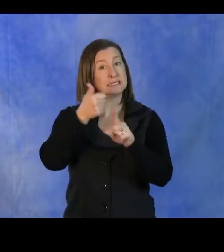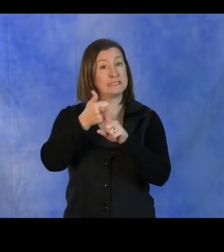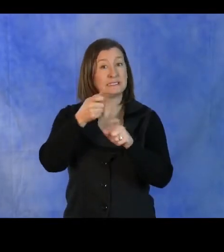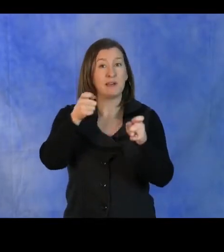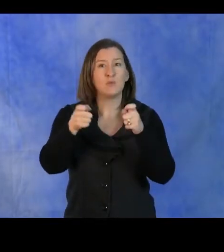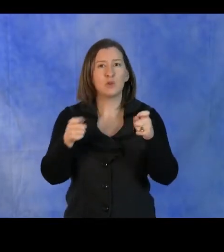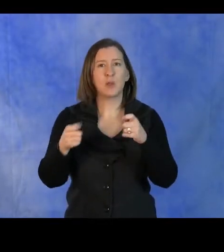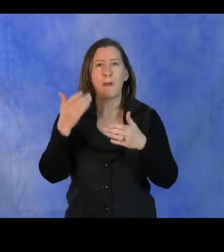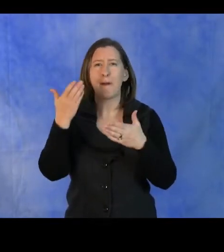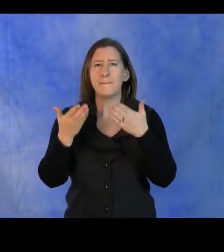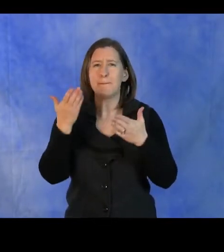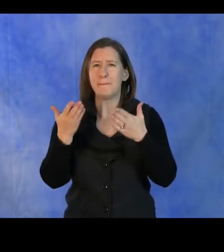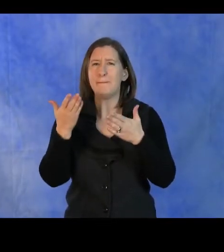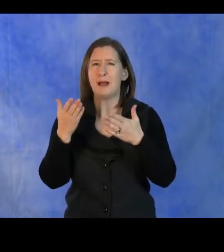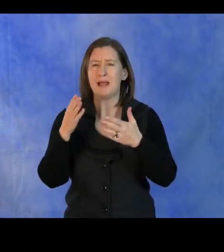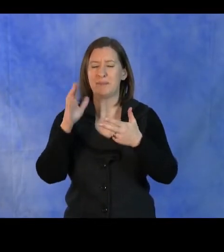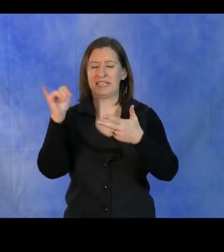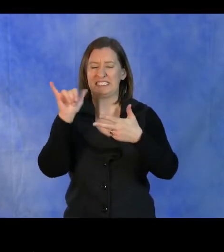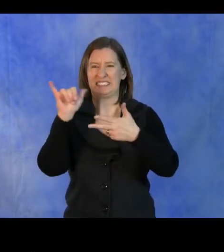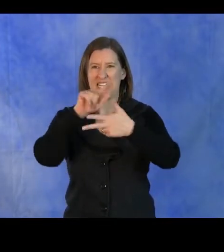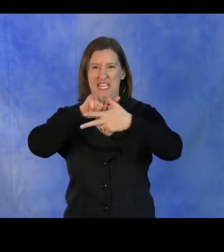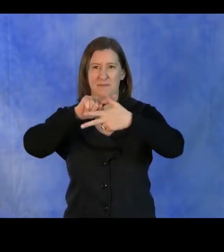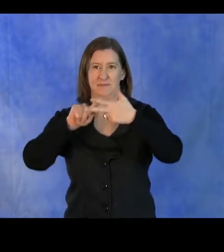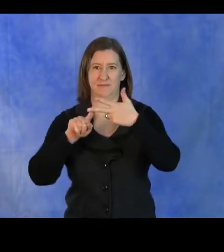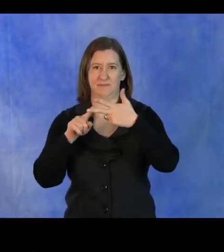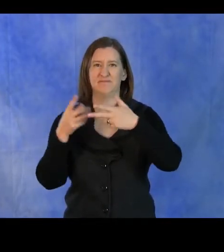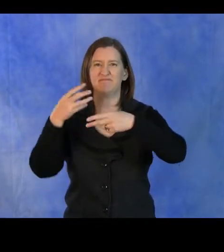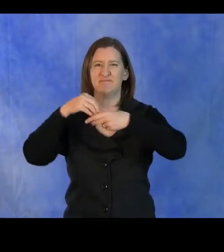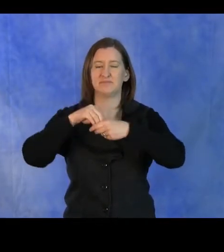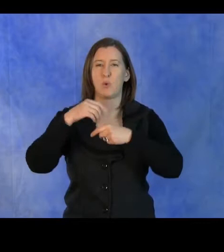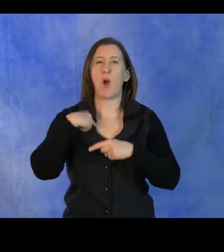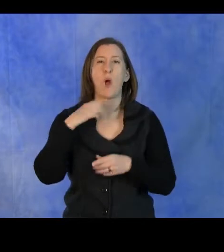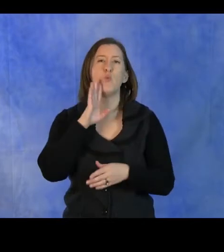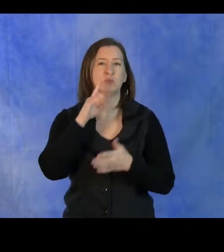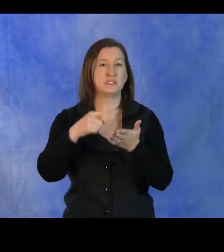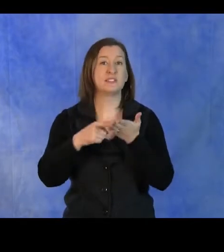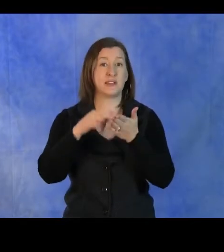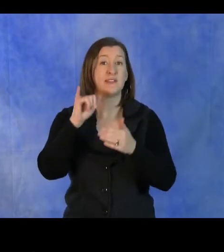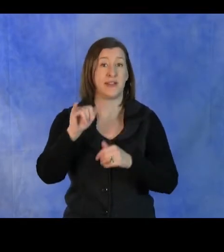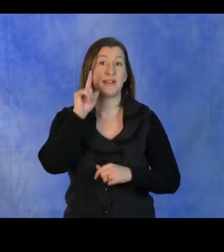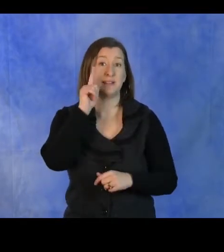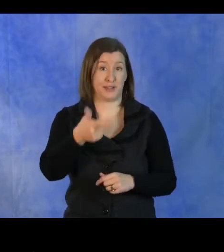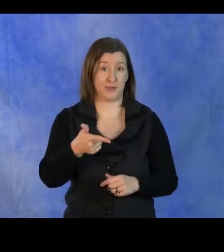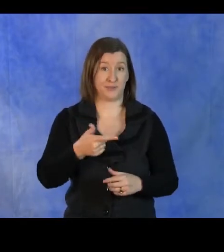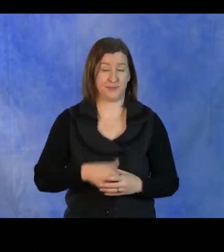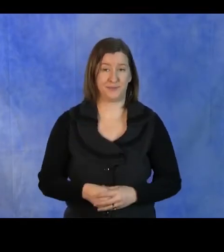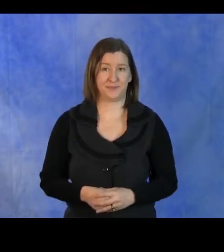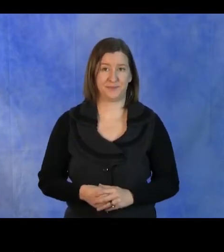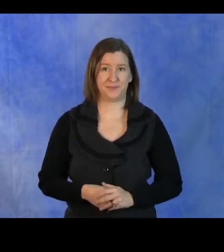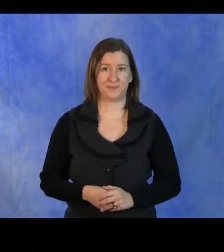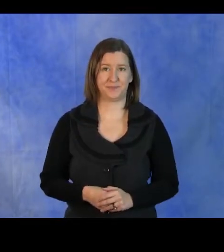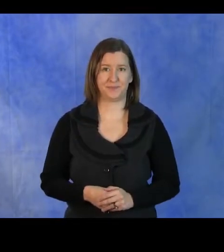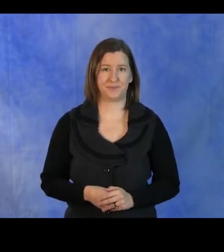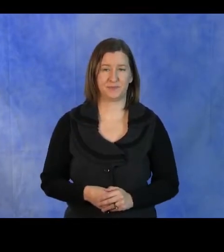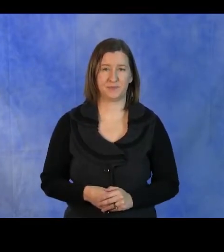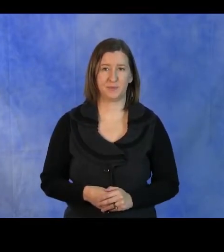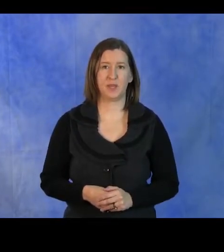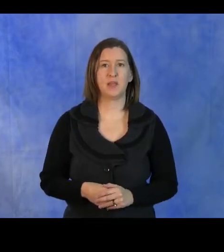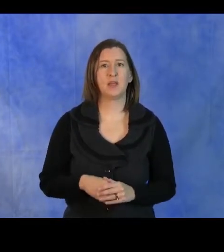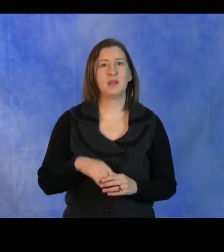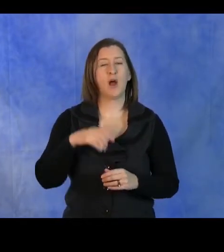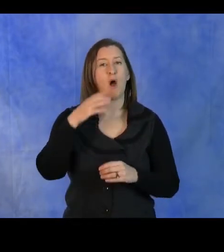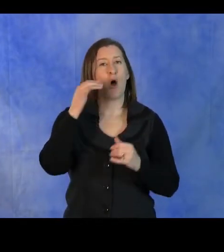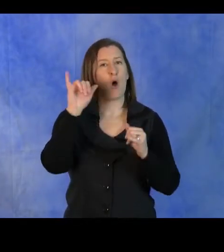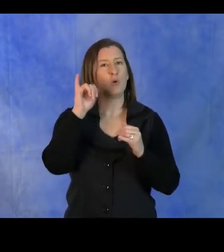self-regulation work together. I put a question mark by self-regulation because it's similar and really included in the first three.